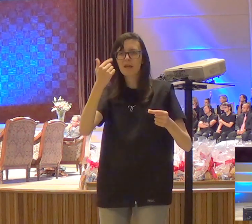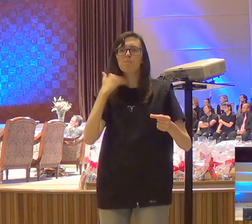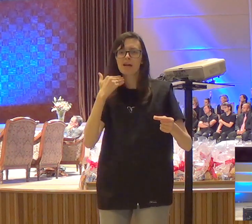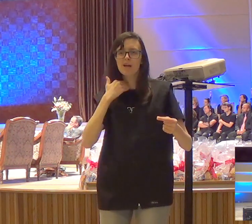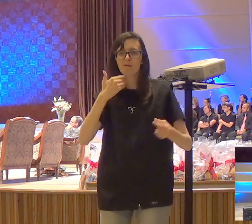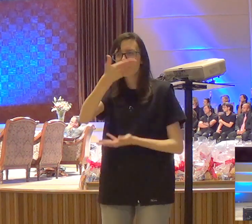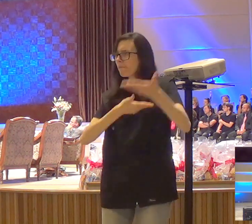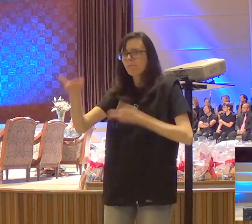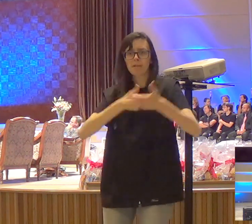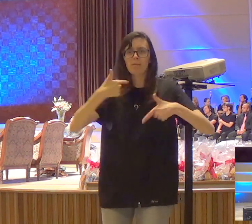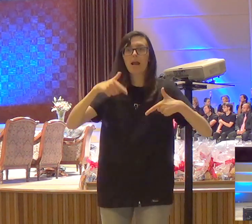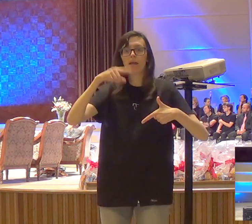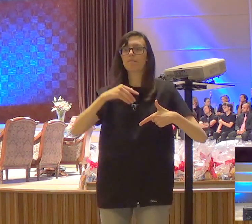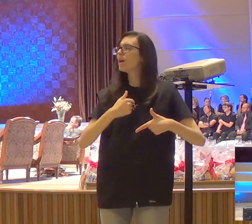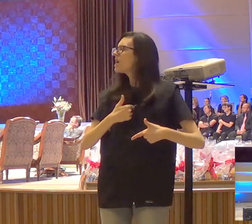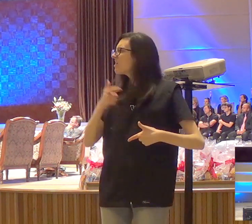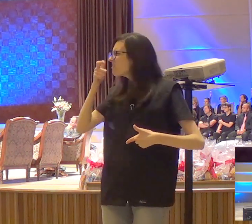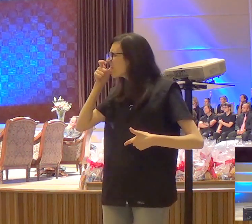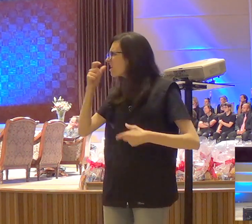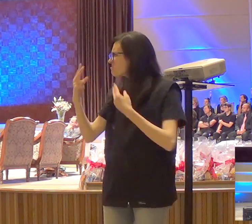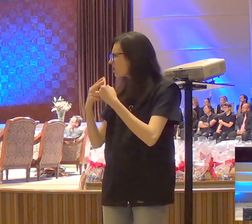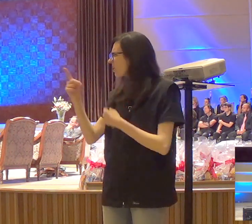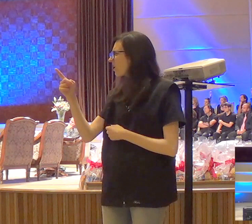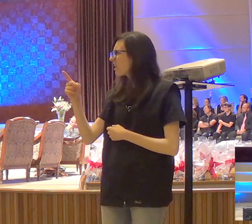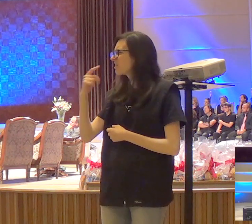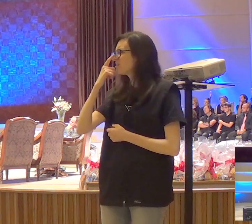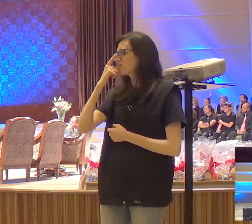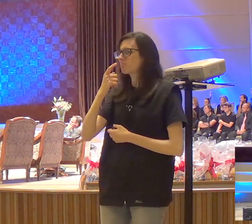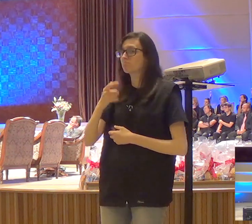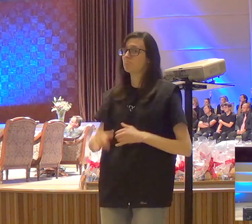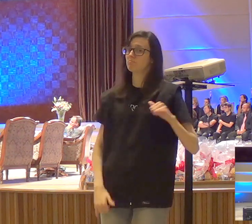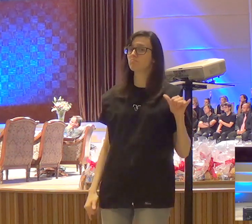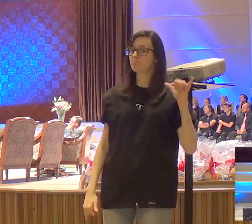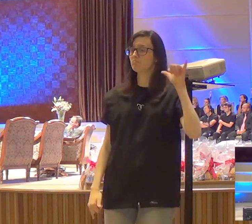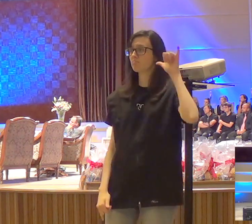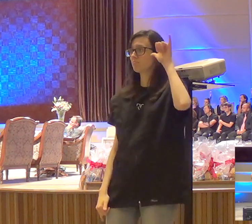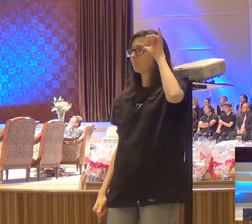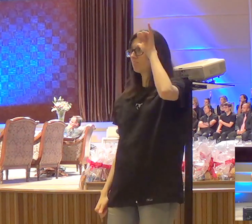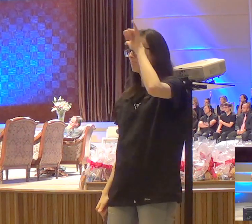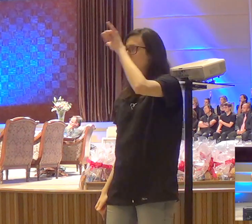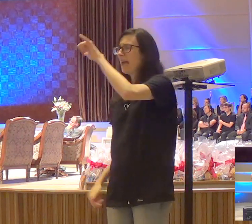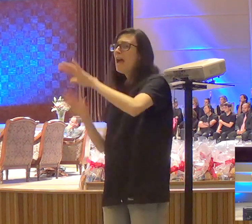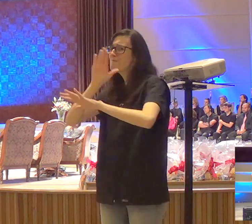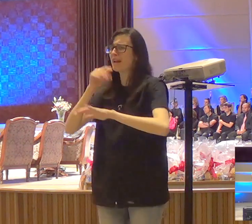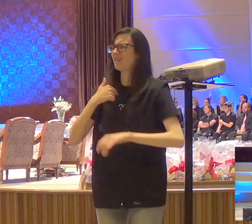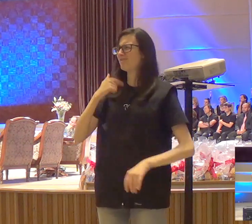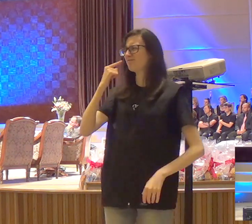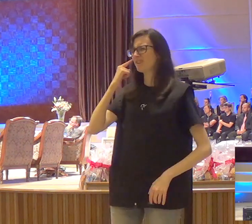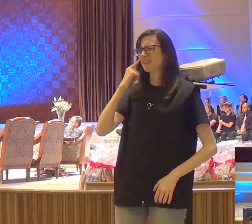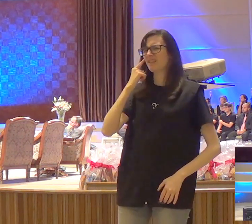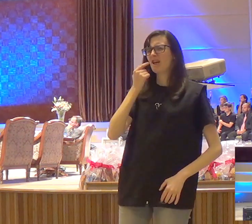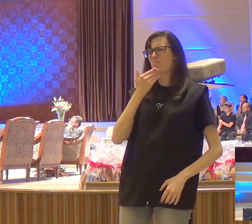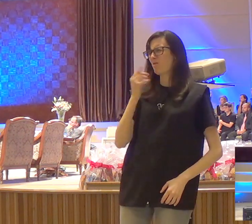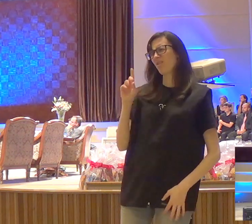to Texas, e quando ela foi convidada para voar até o Texas, my first reaction was no, thank you. A primeira reação foi não, obrigado. Why would